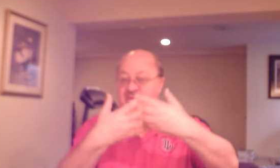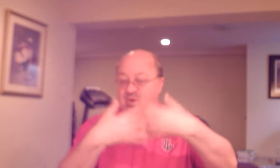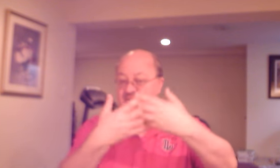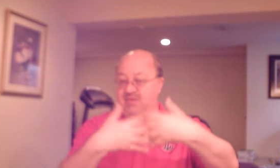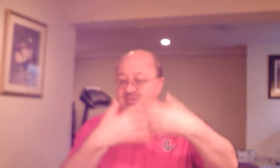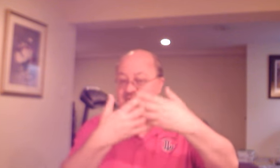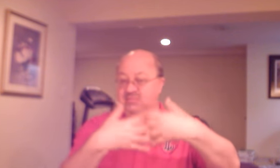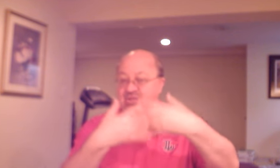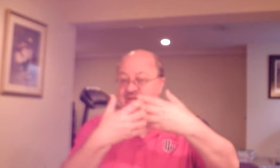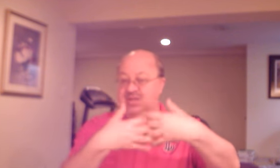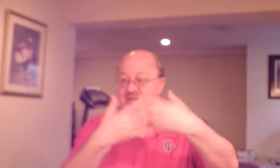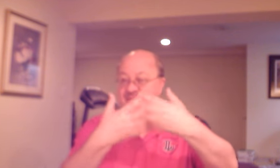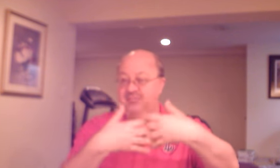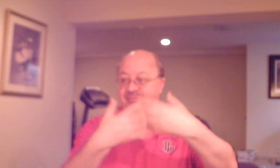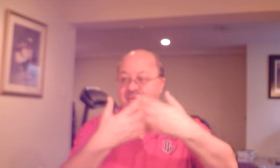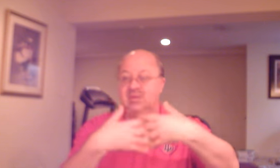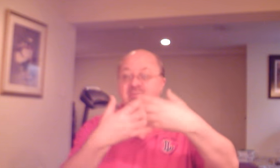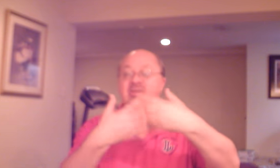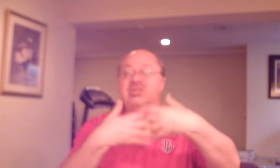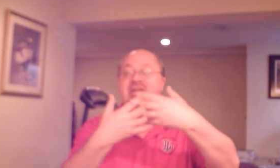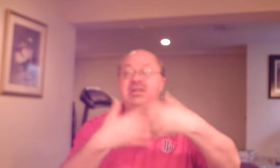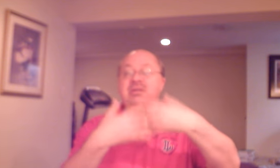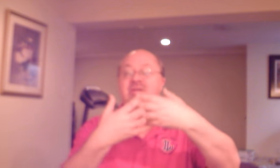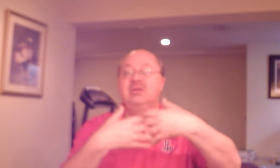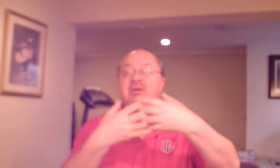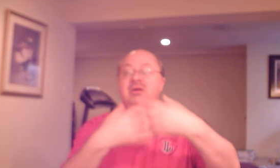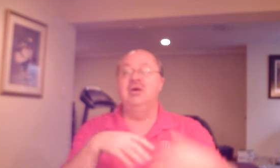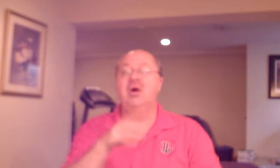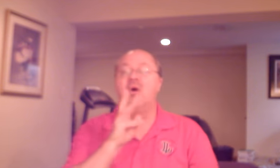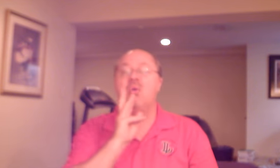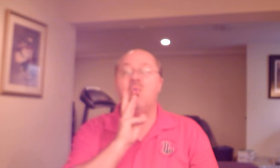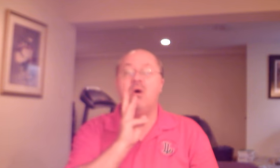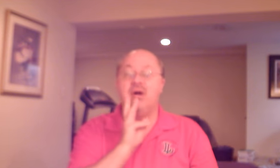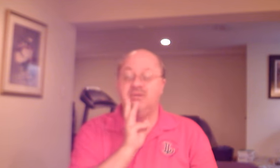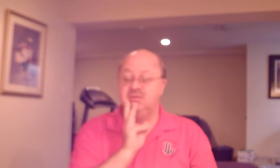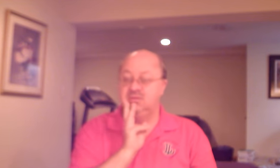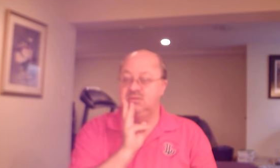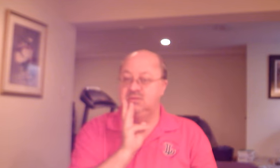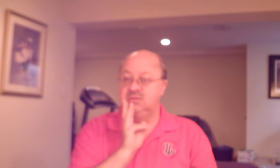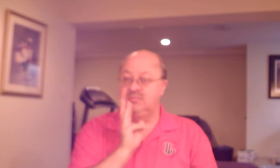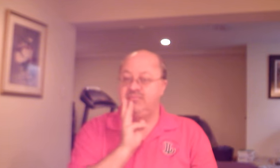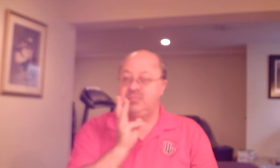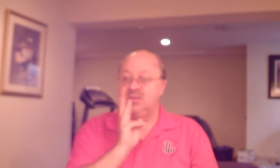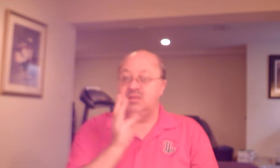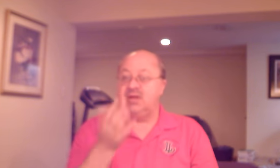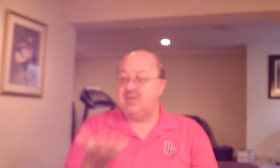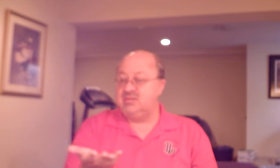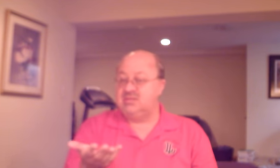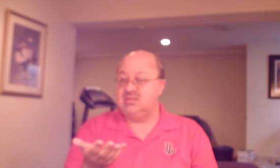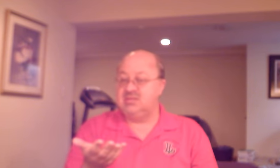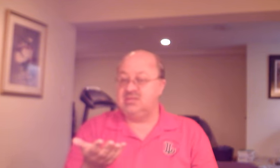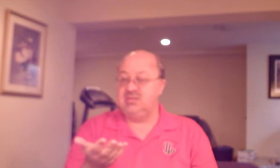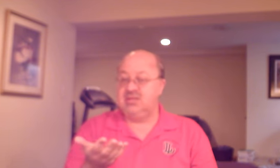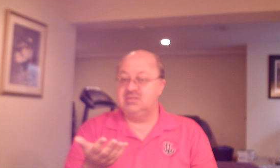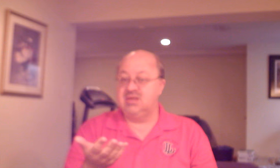water fountain is a machine. Machine, water. Now, I've also seen some kids